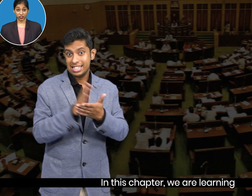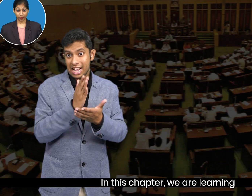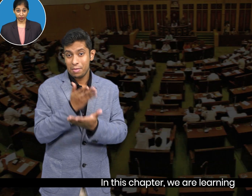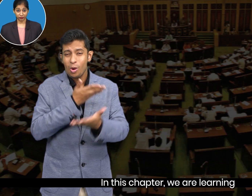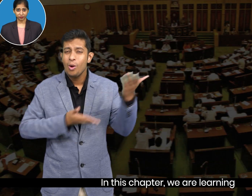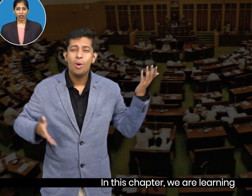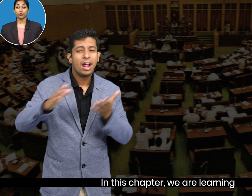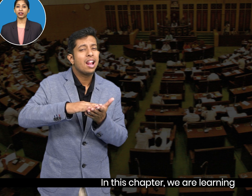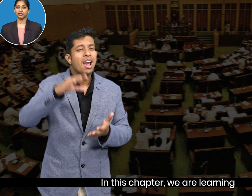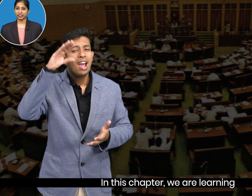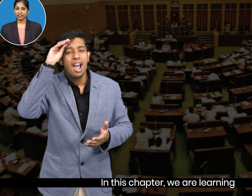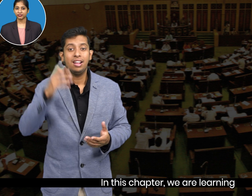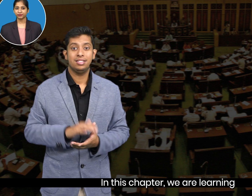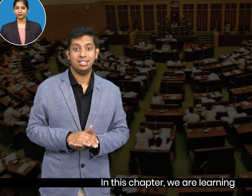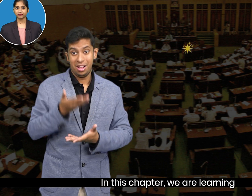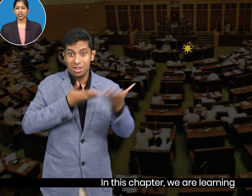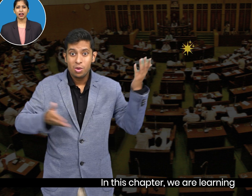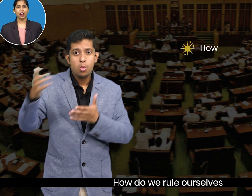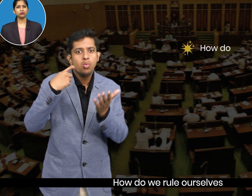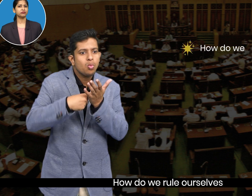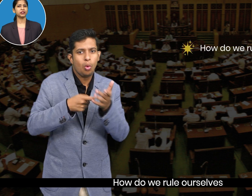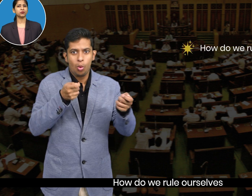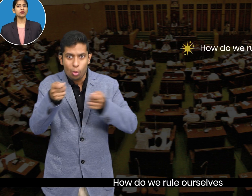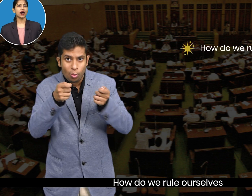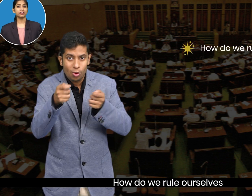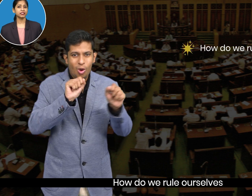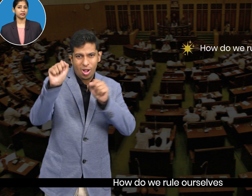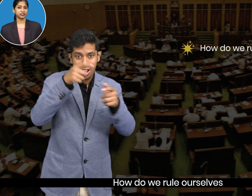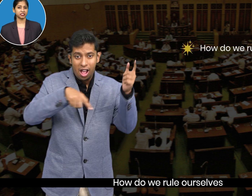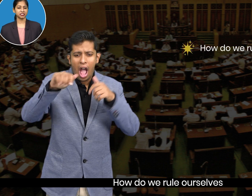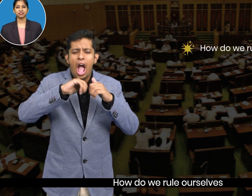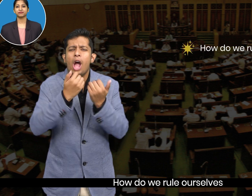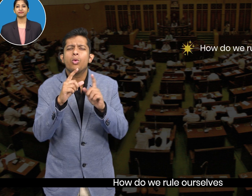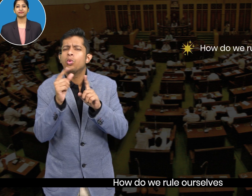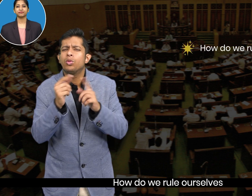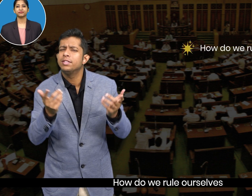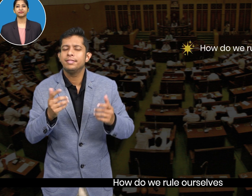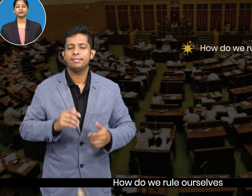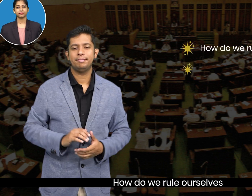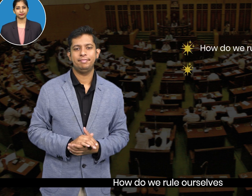In this chapter, we are learning how do we rule ourselves.